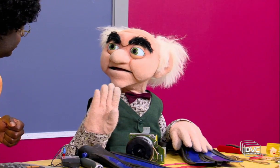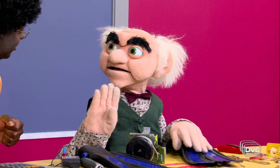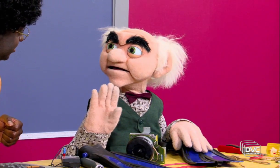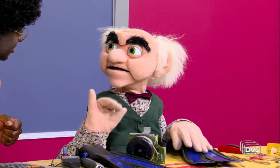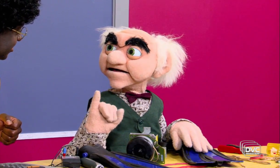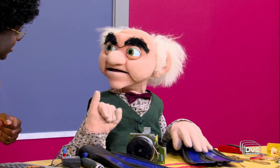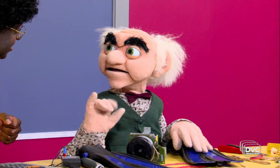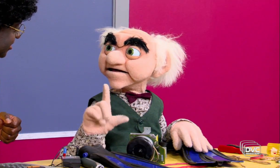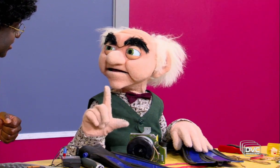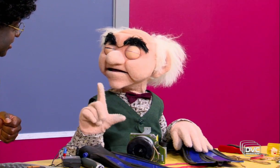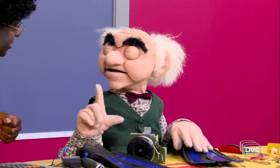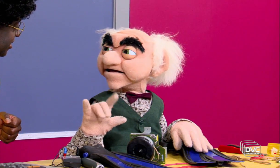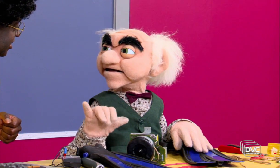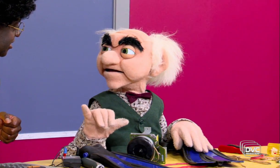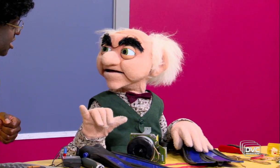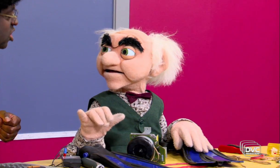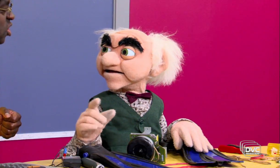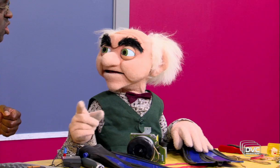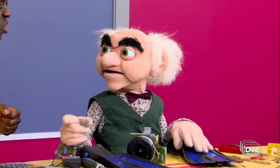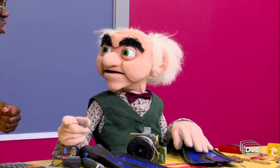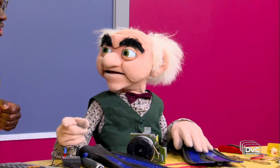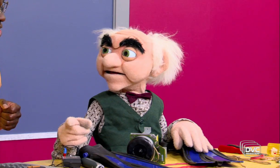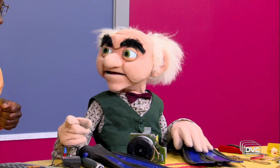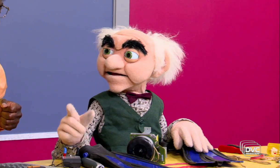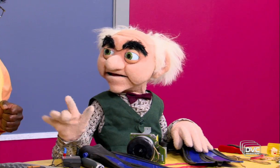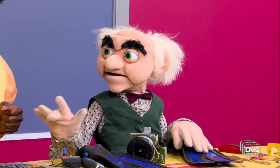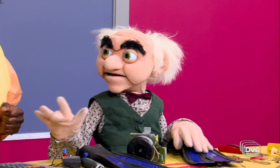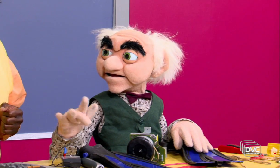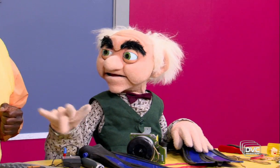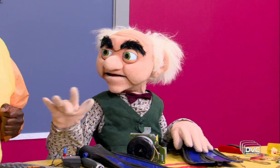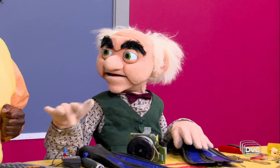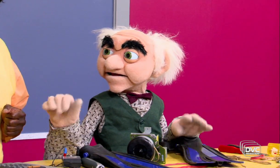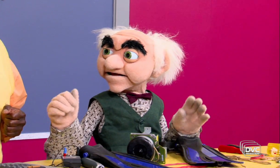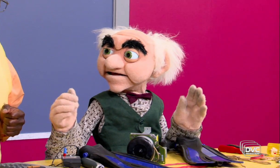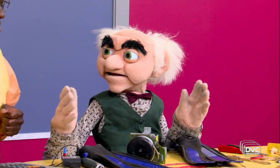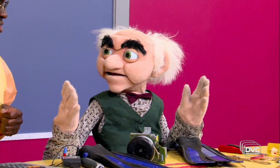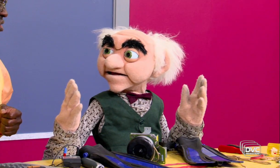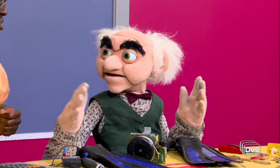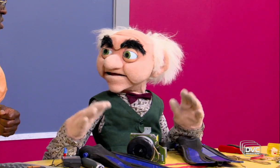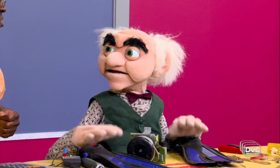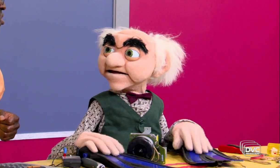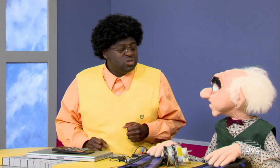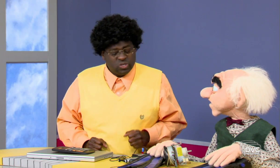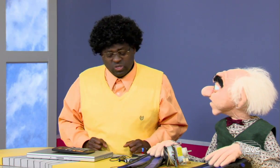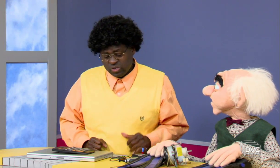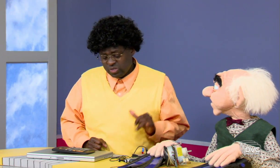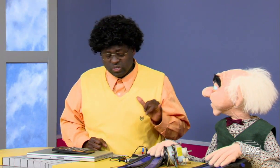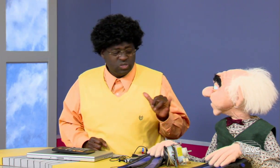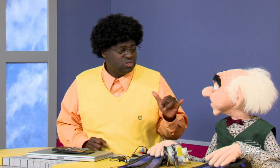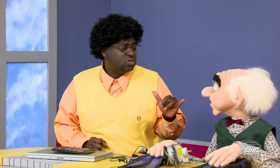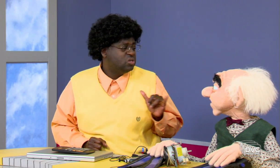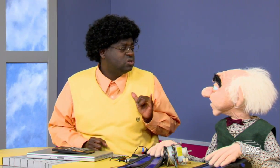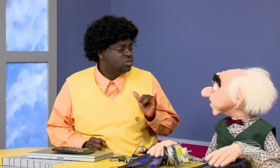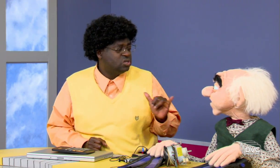I miss Billy. And now that he's gone. Me